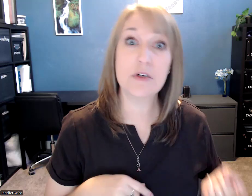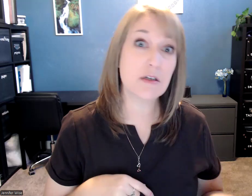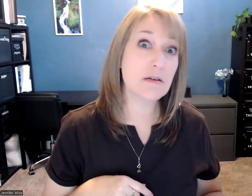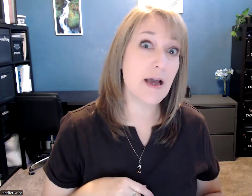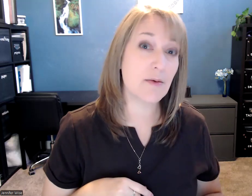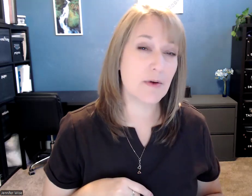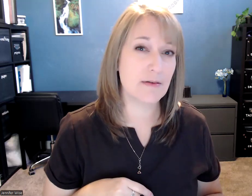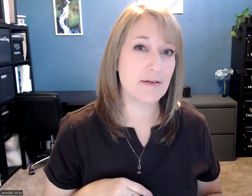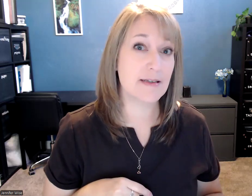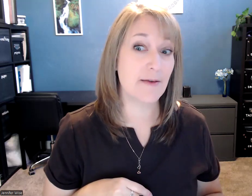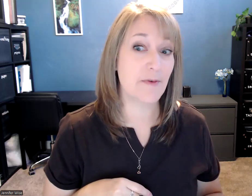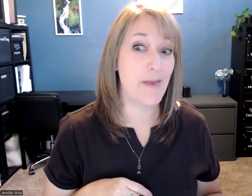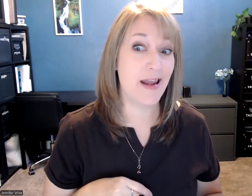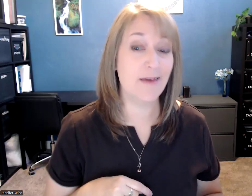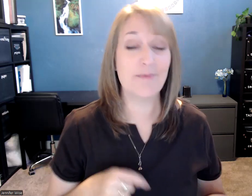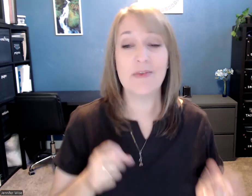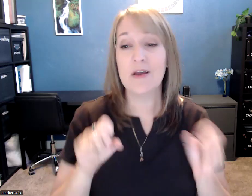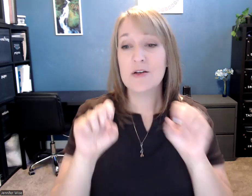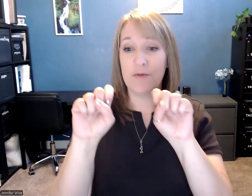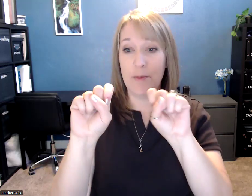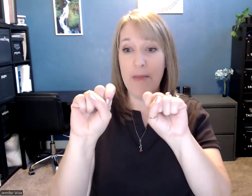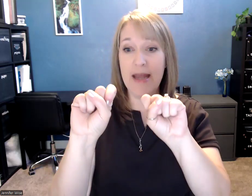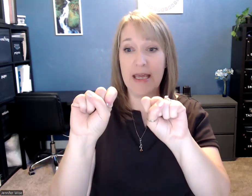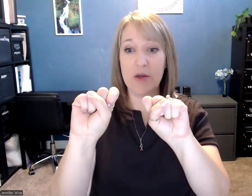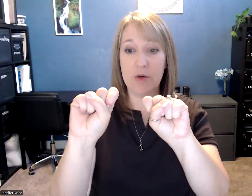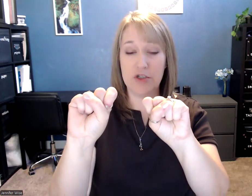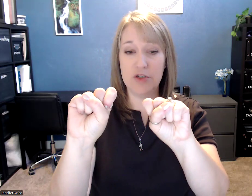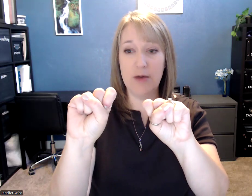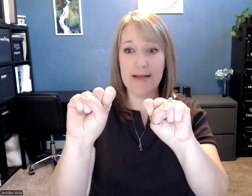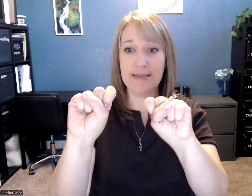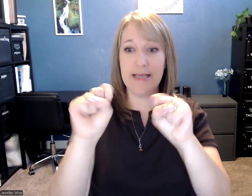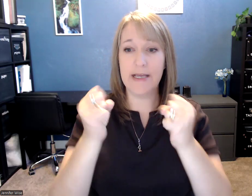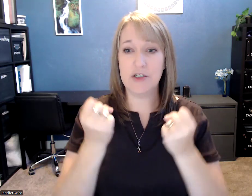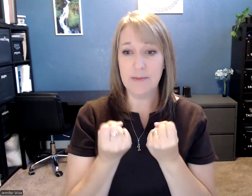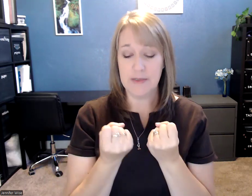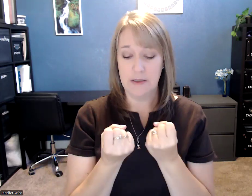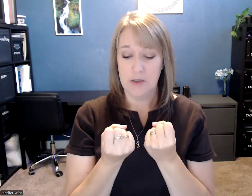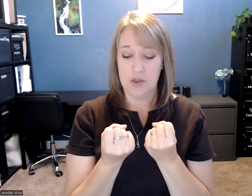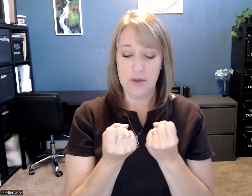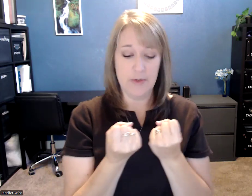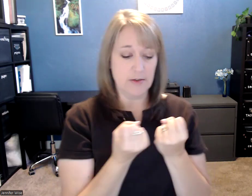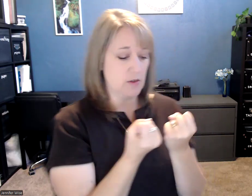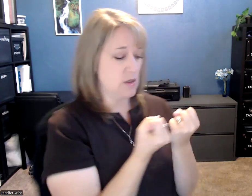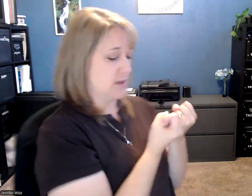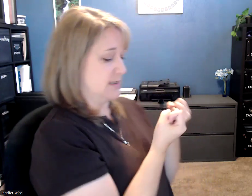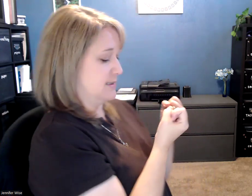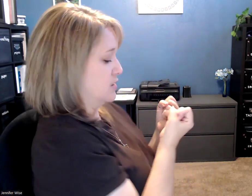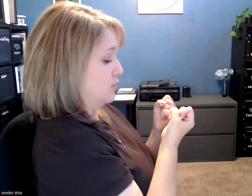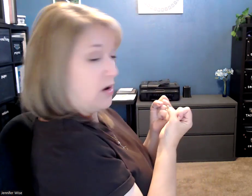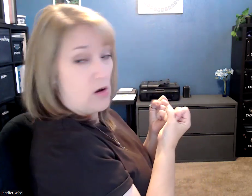to learn that, we're going to learn the sign for many. So for many, you want two S hand shapes. Turn it around so that you can see your